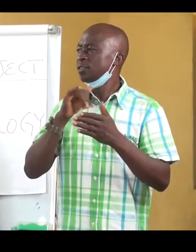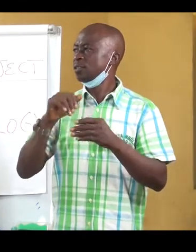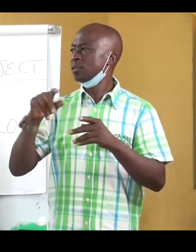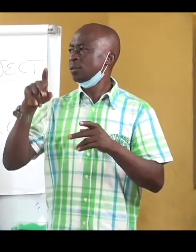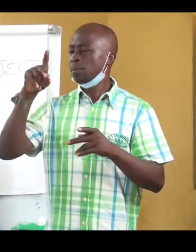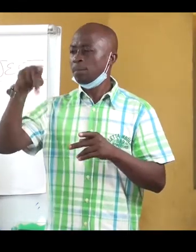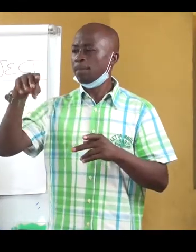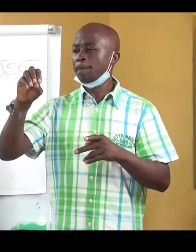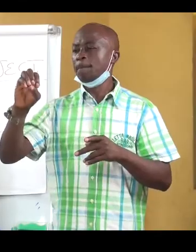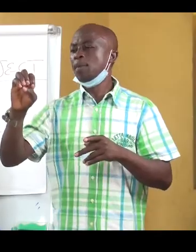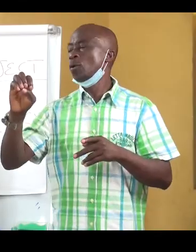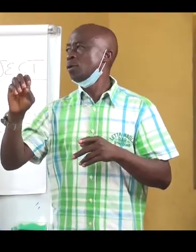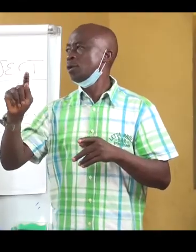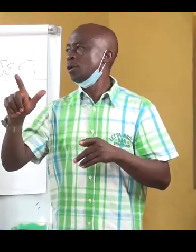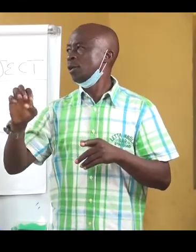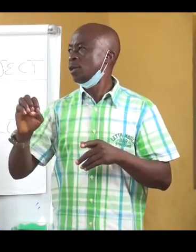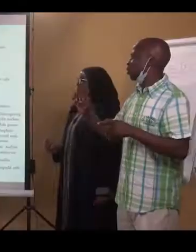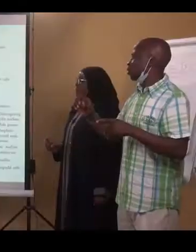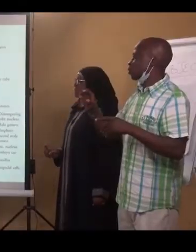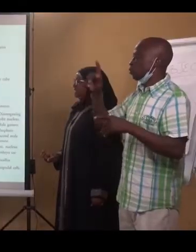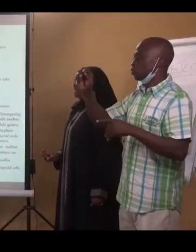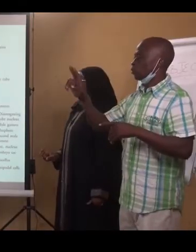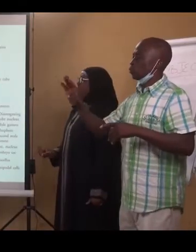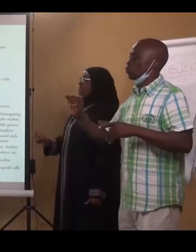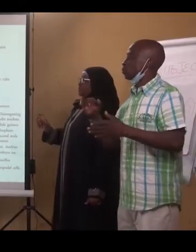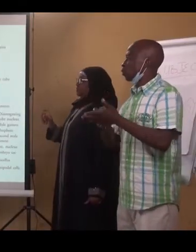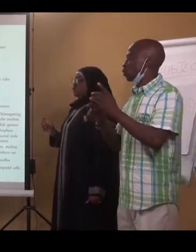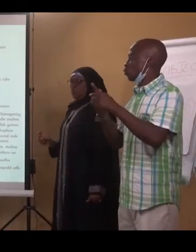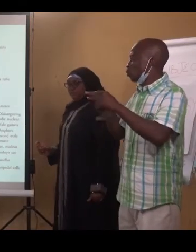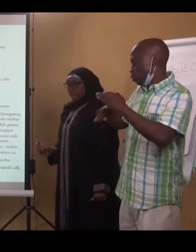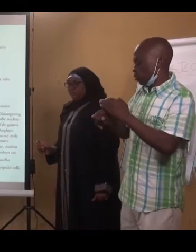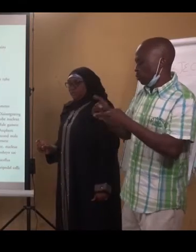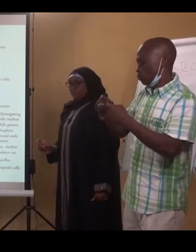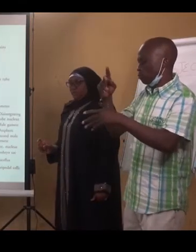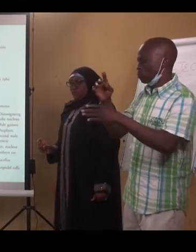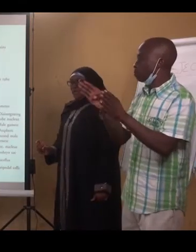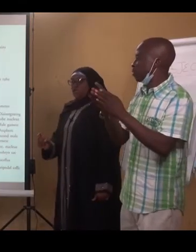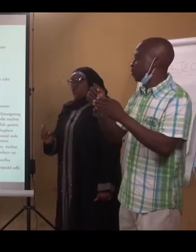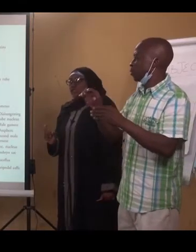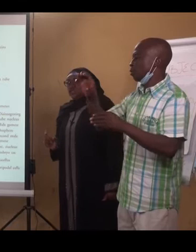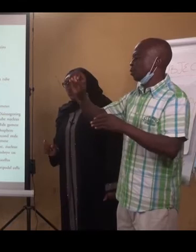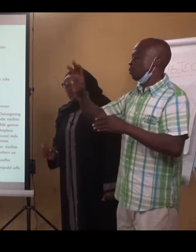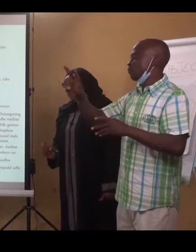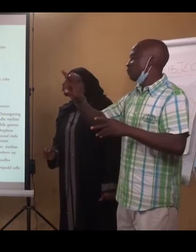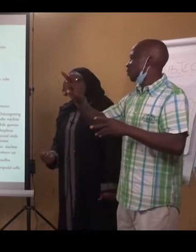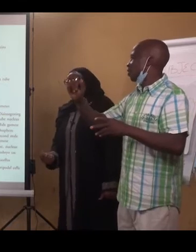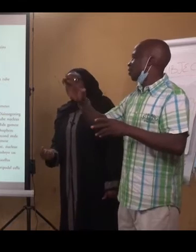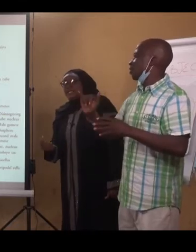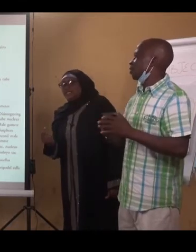will grow down to go and meet the ovary. When it goes into the ovary, it enters the